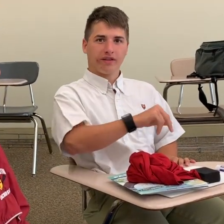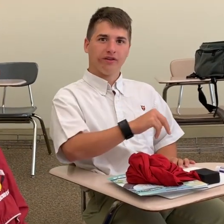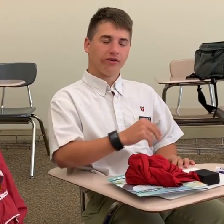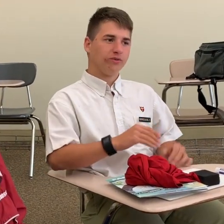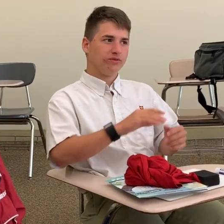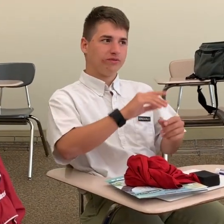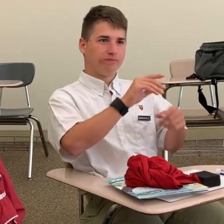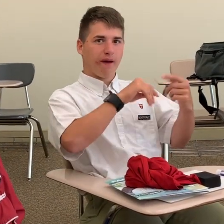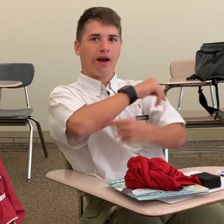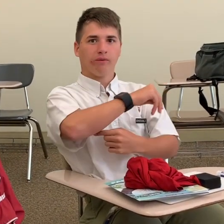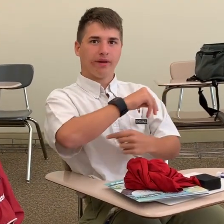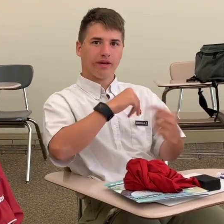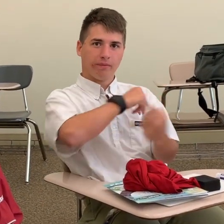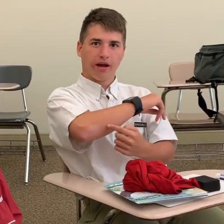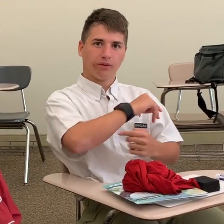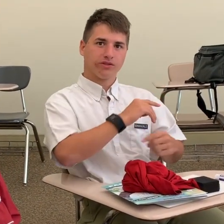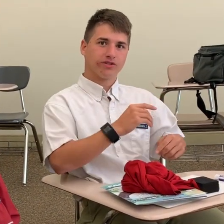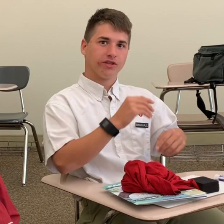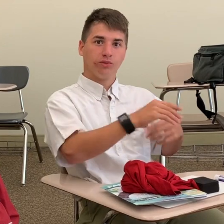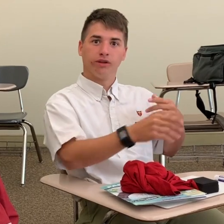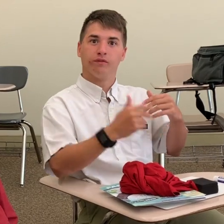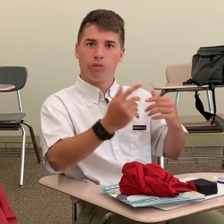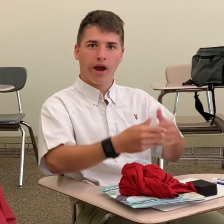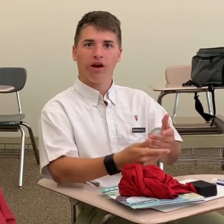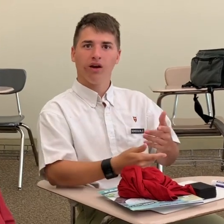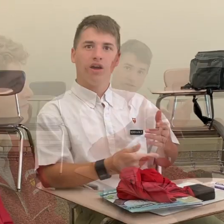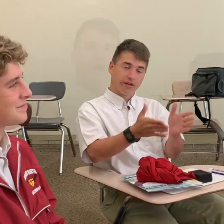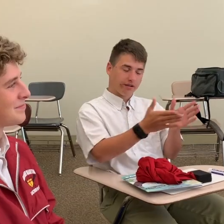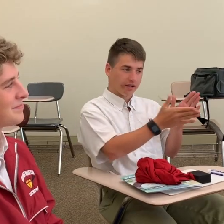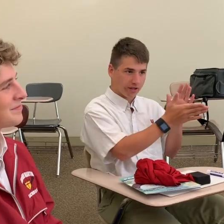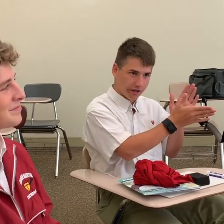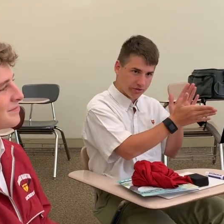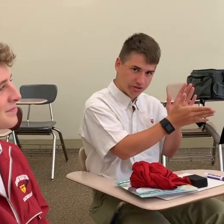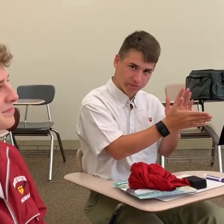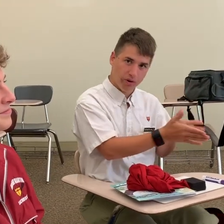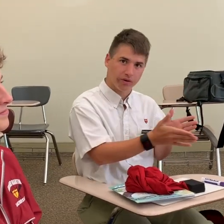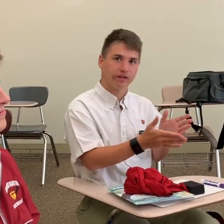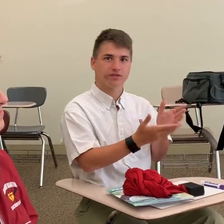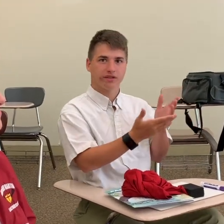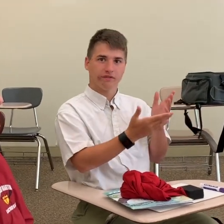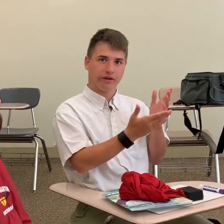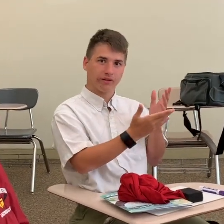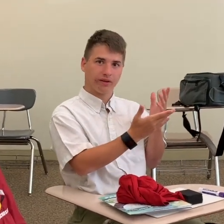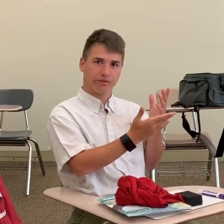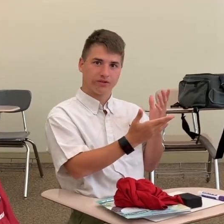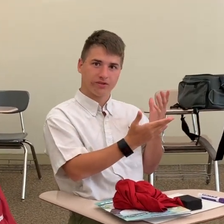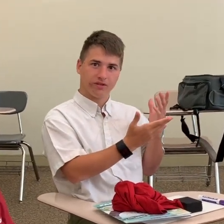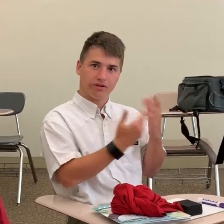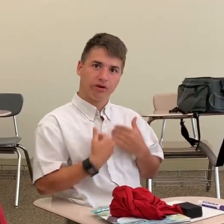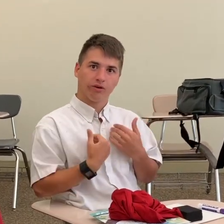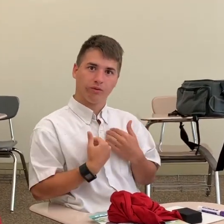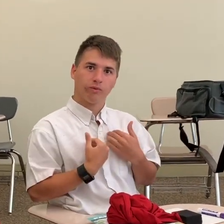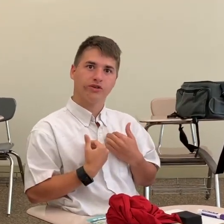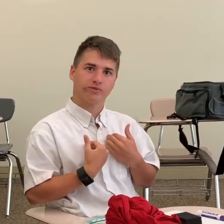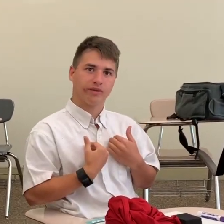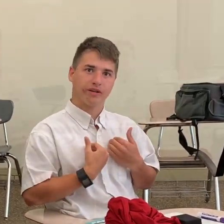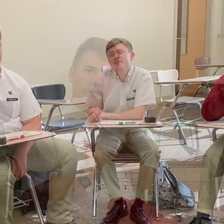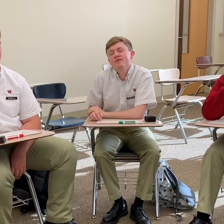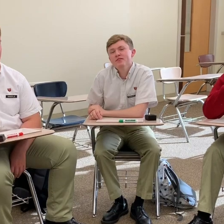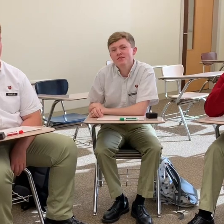Here you'd make it backwards and say, you live where? Like, the language is spoken instead of how the language we speak it. The first